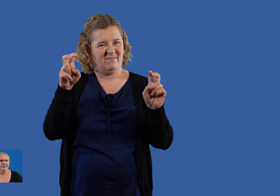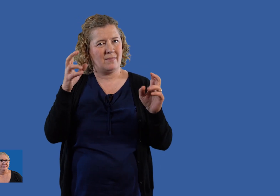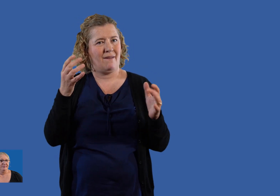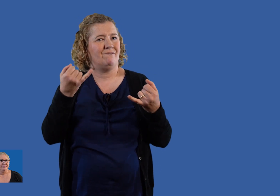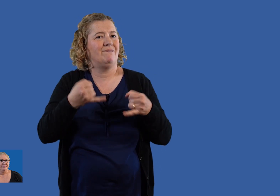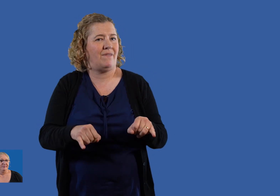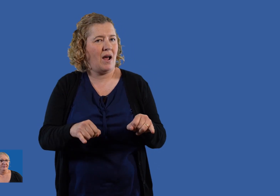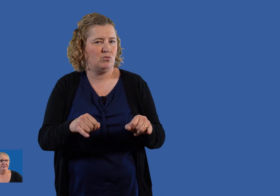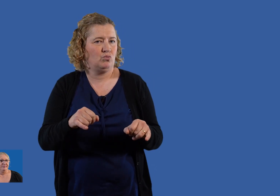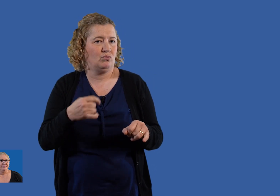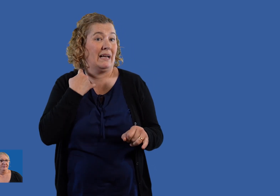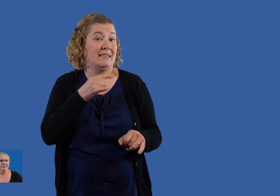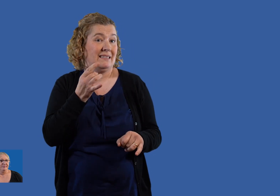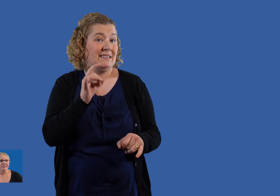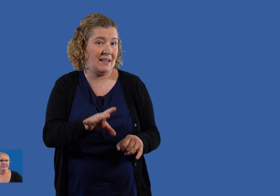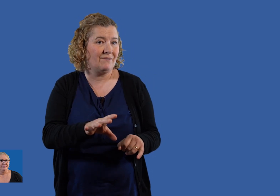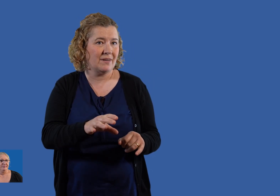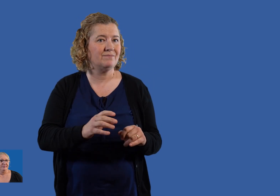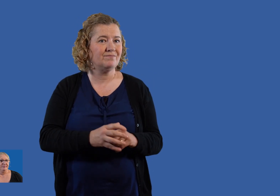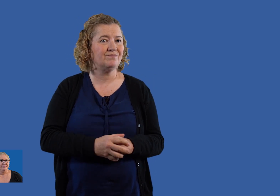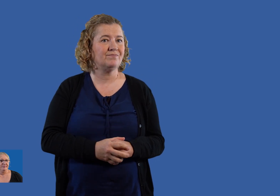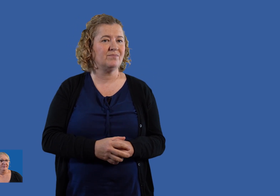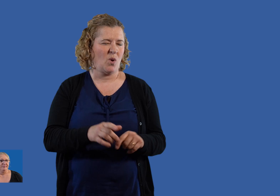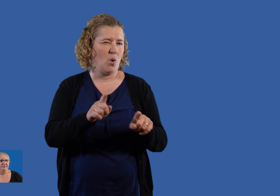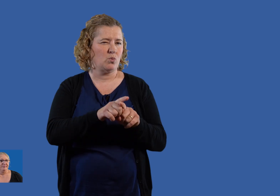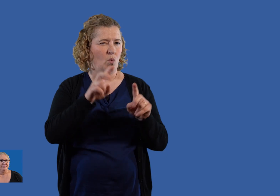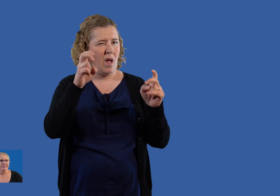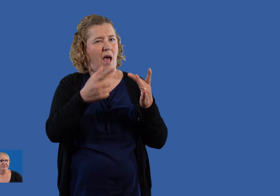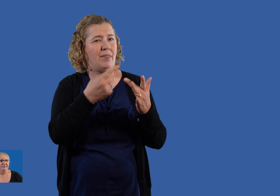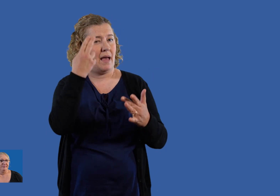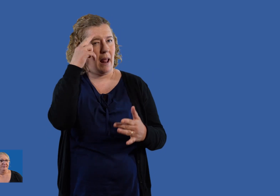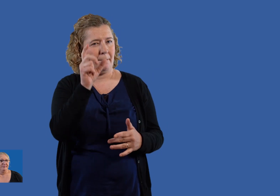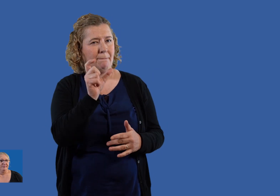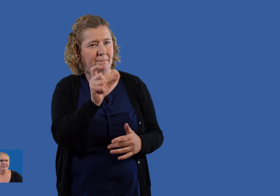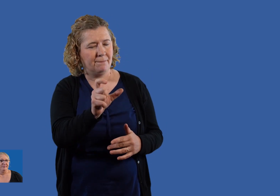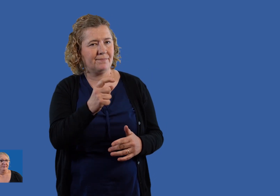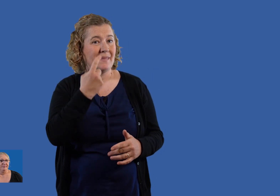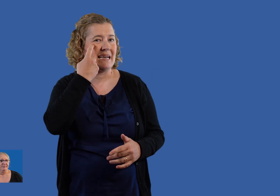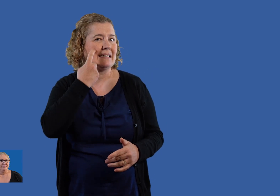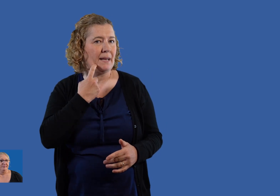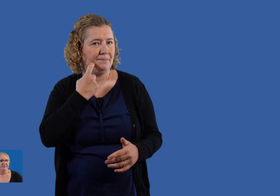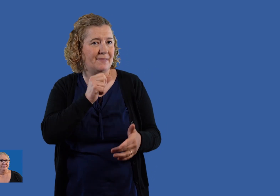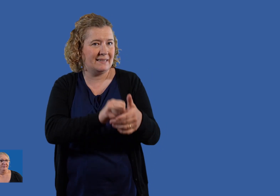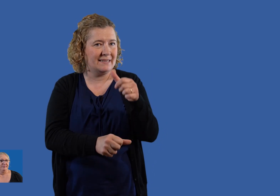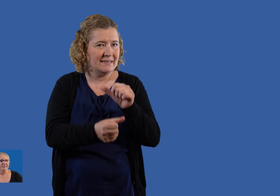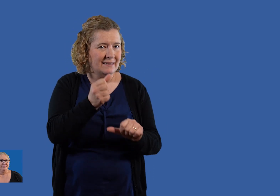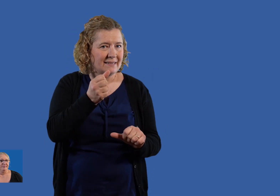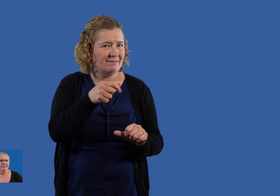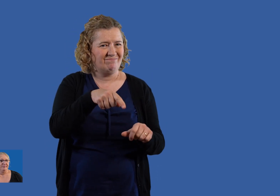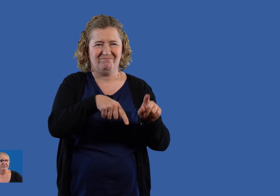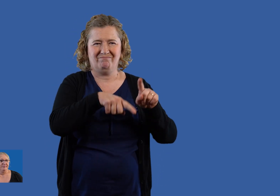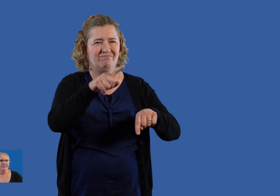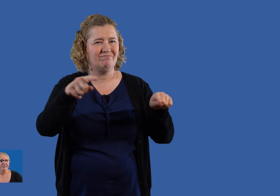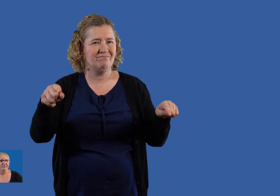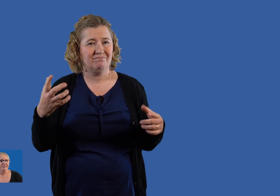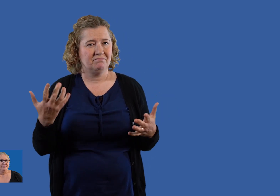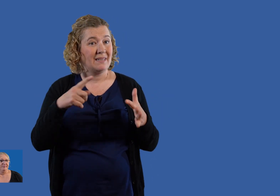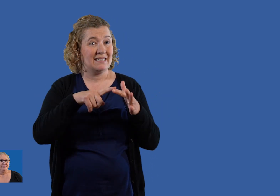that's voluntary failed attempt to kill yourself. It's frequently called attempted suicide, and this varies by intent.